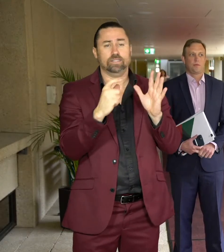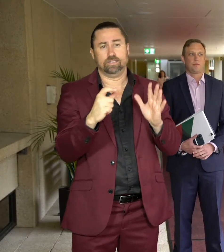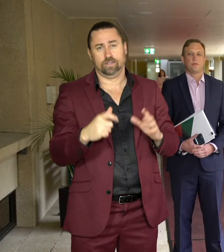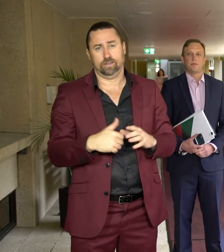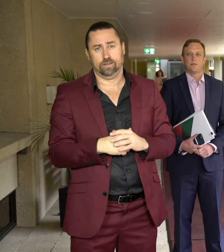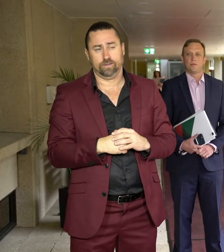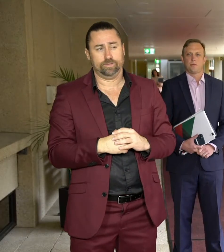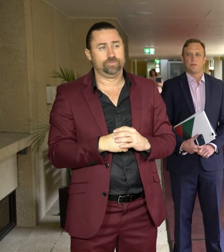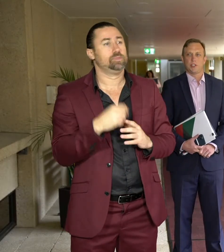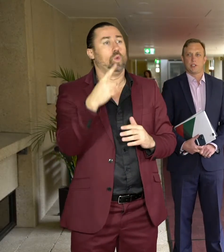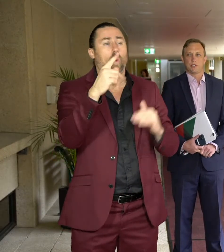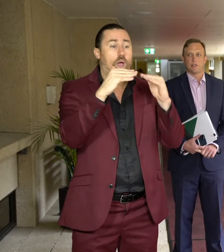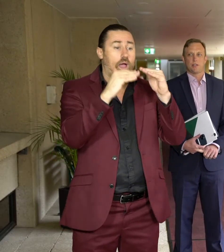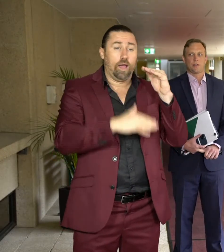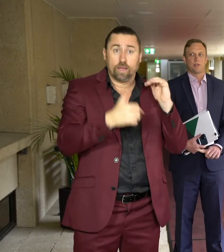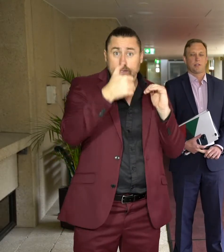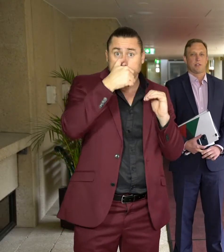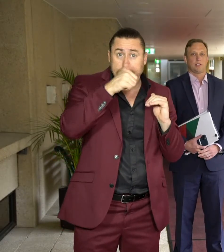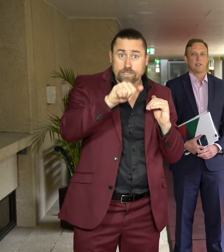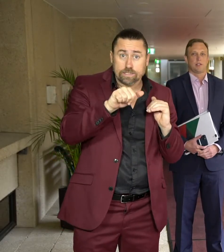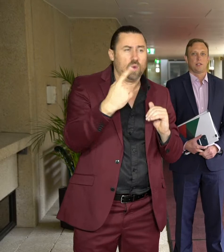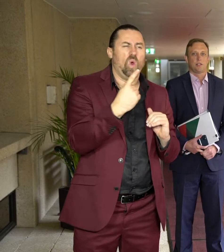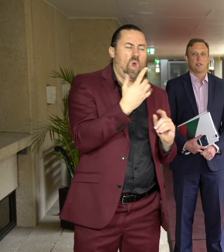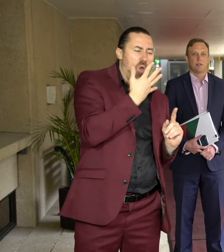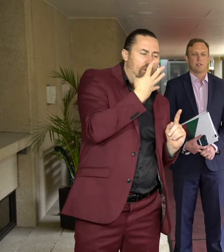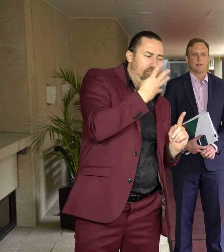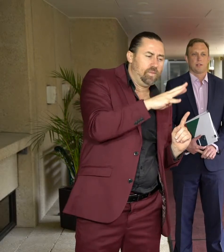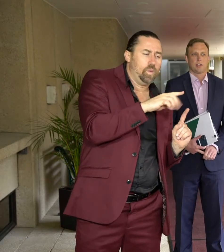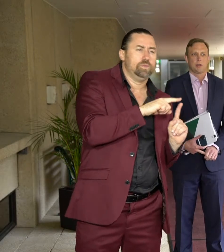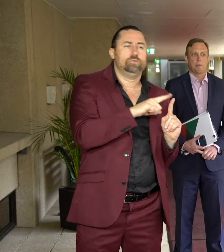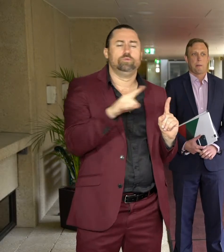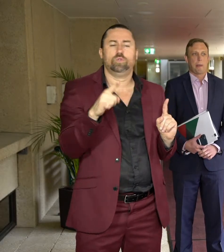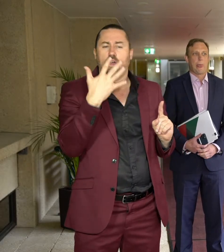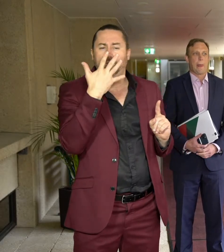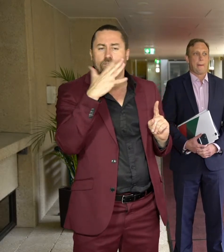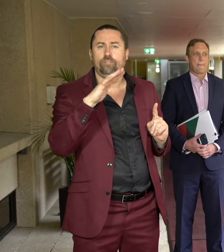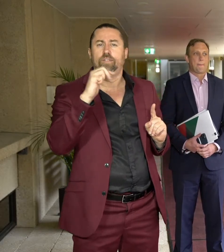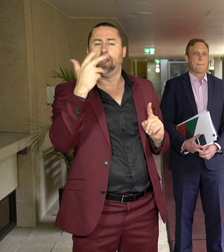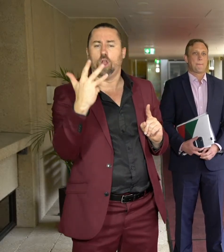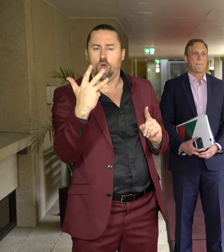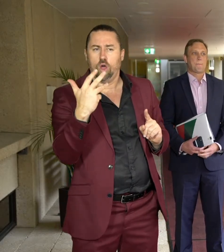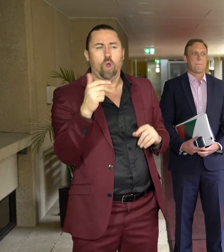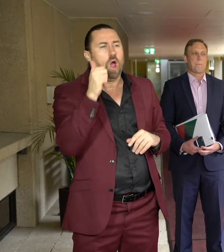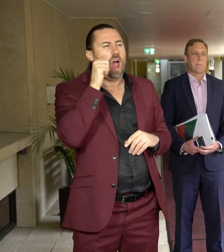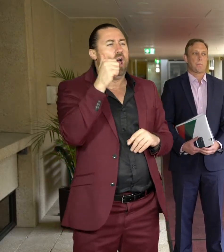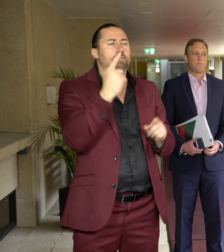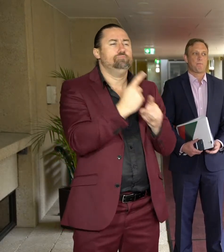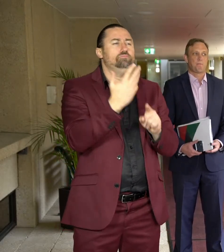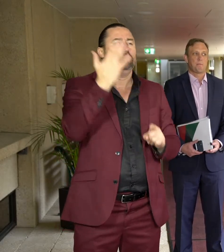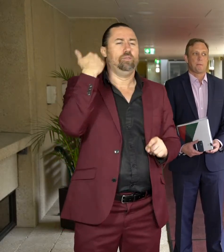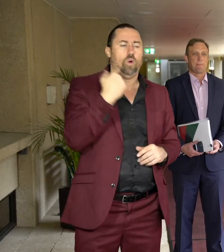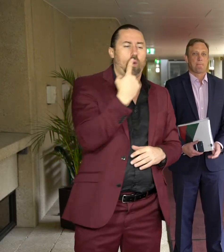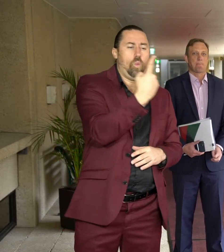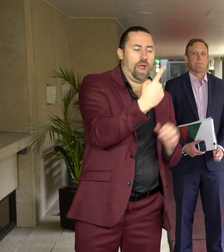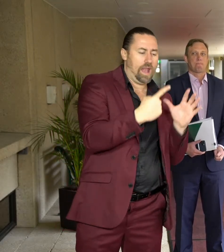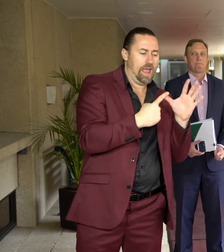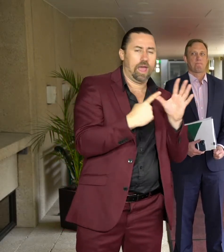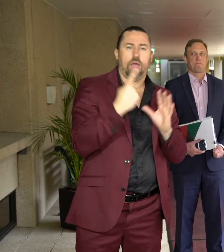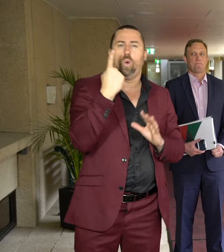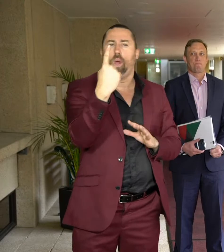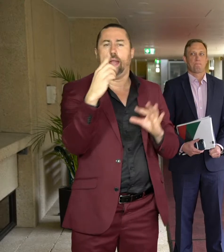Alternatively, if you are under 60, from 40 to 59 years old, or you are a 1A or 1B, a frontline